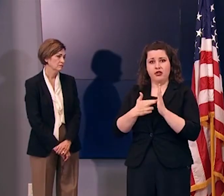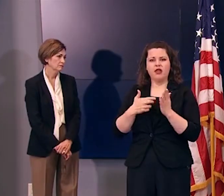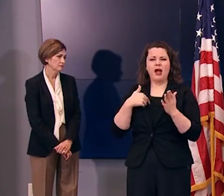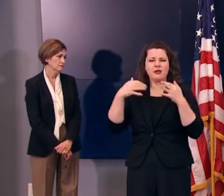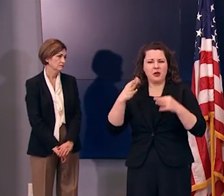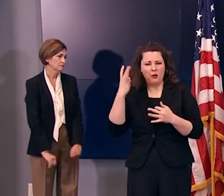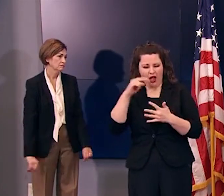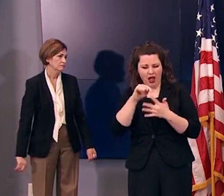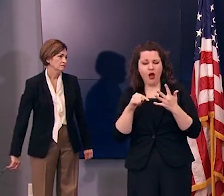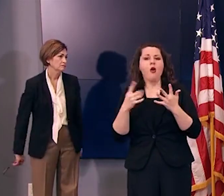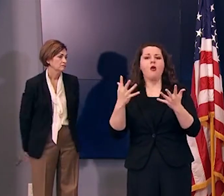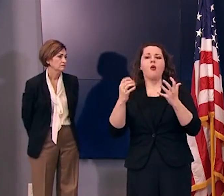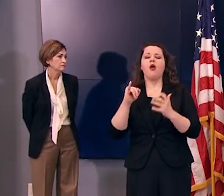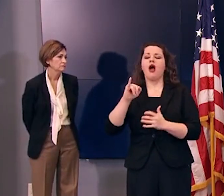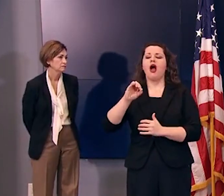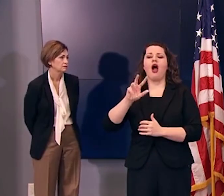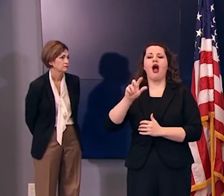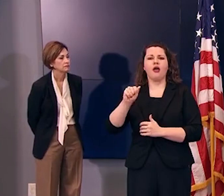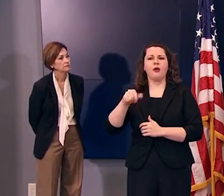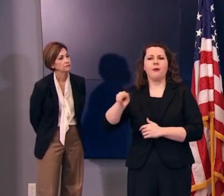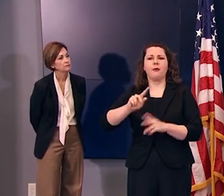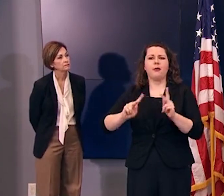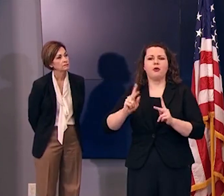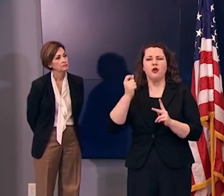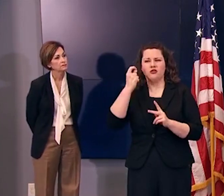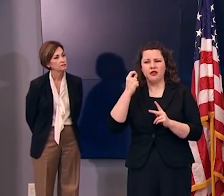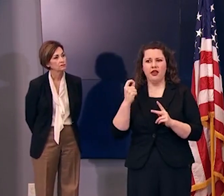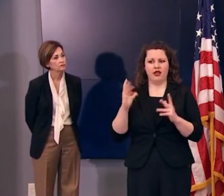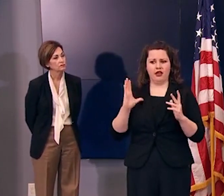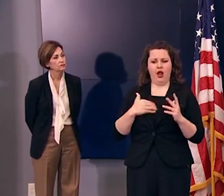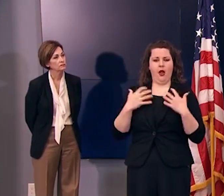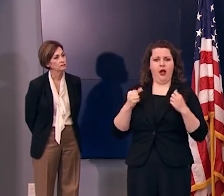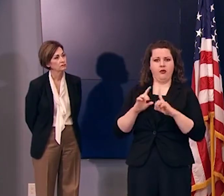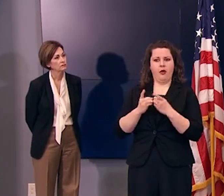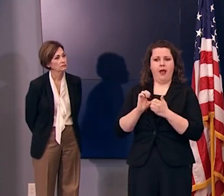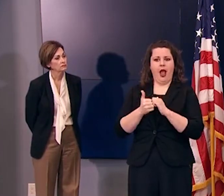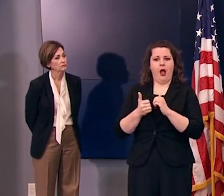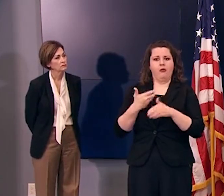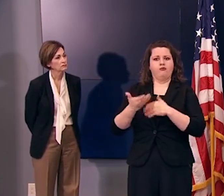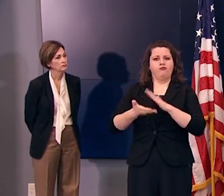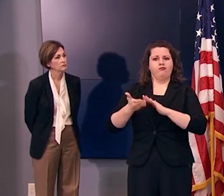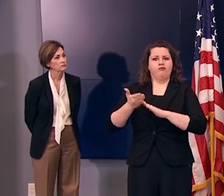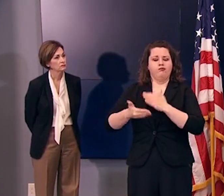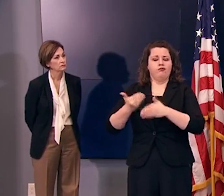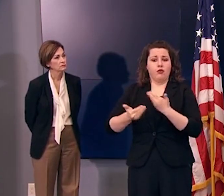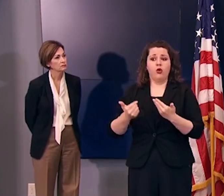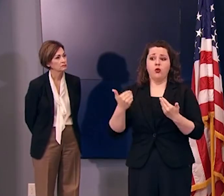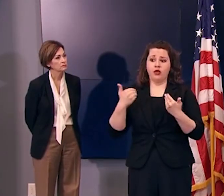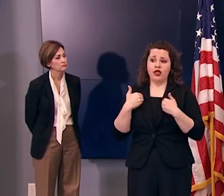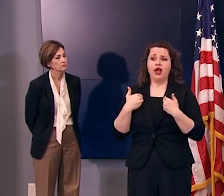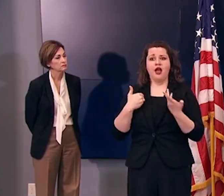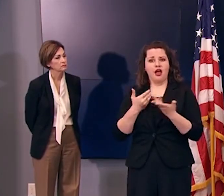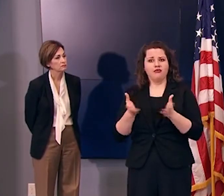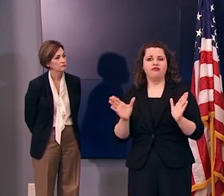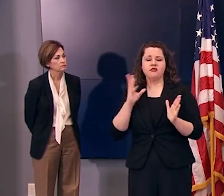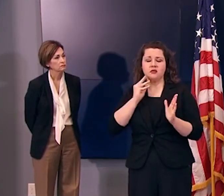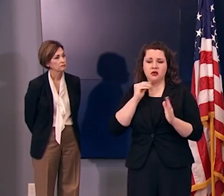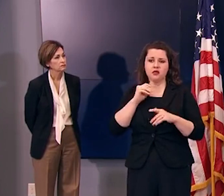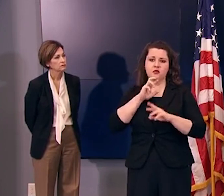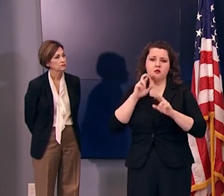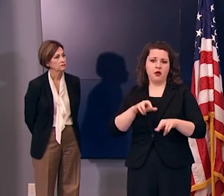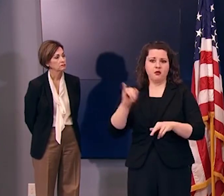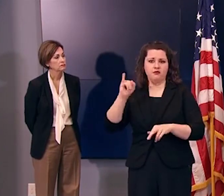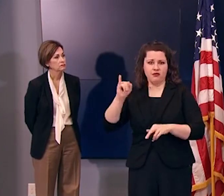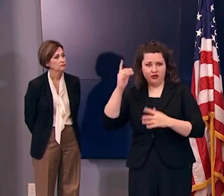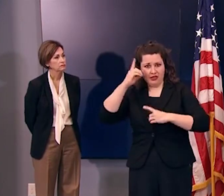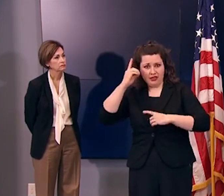want Iowans to understand how public health works. We have a wide experience responding to infectious diseases, but COVID-19 requires